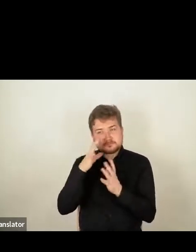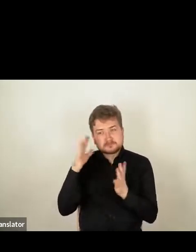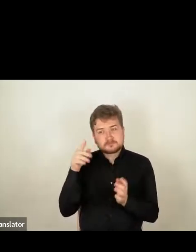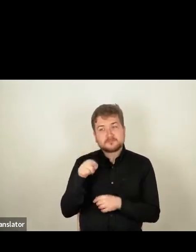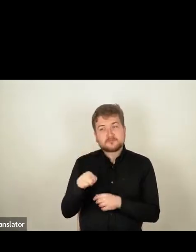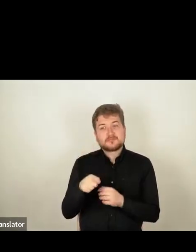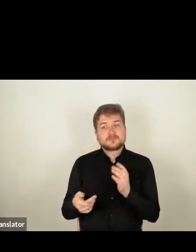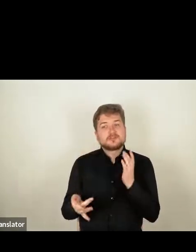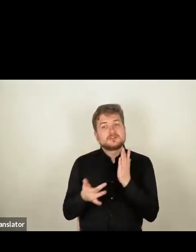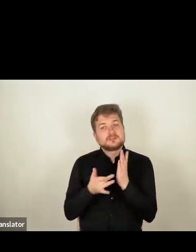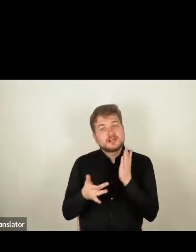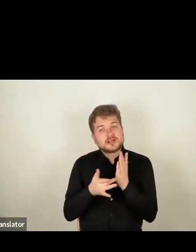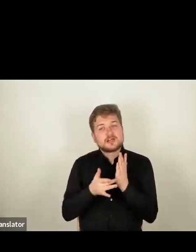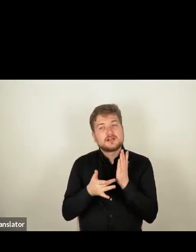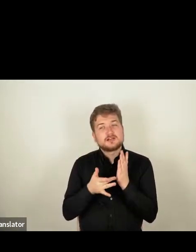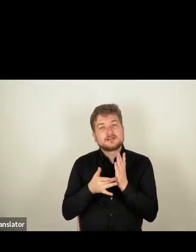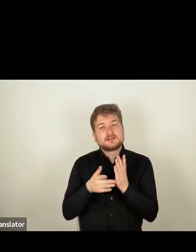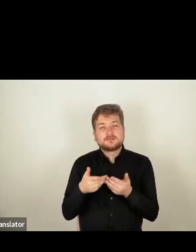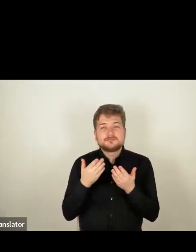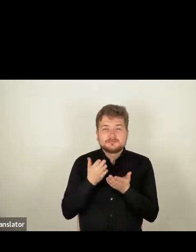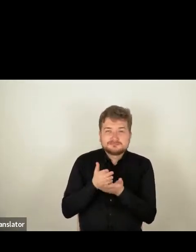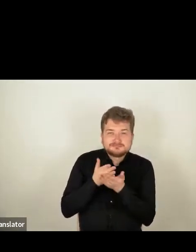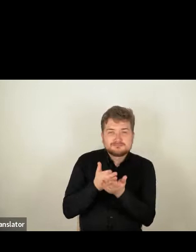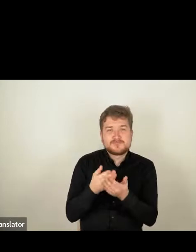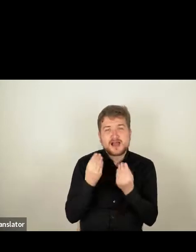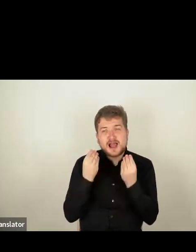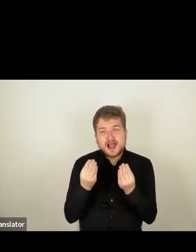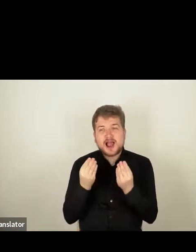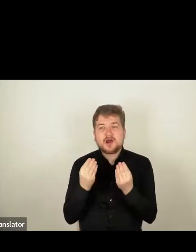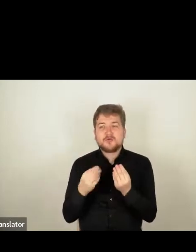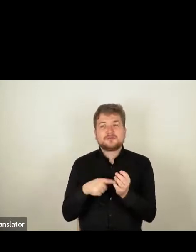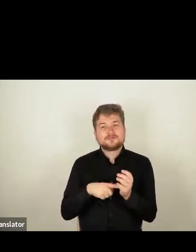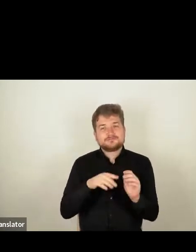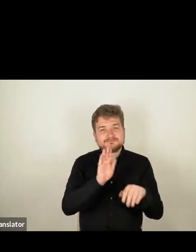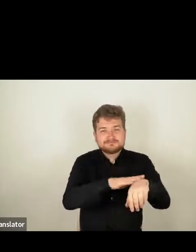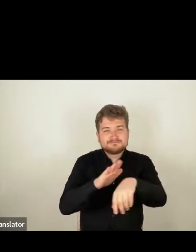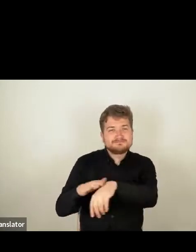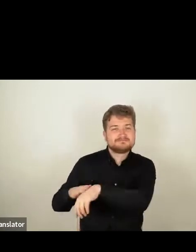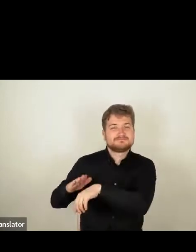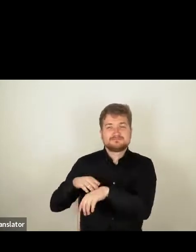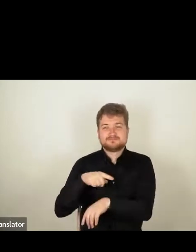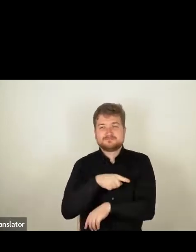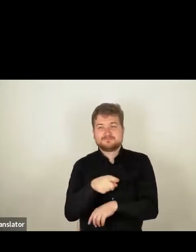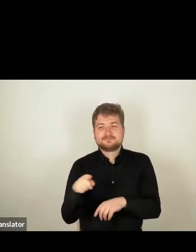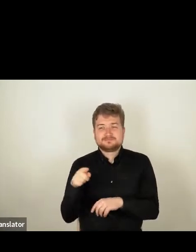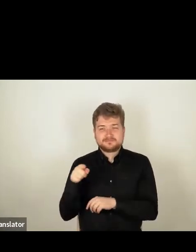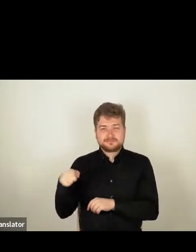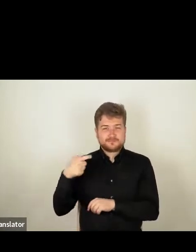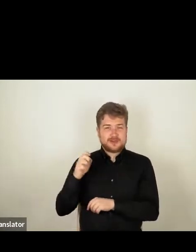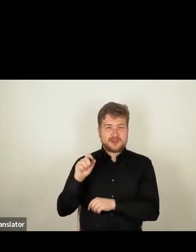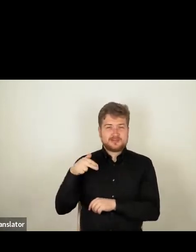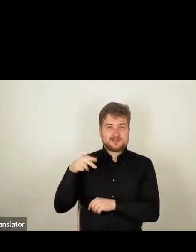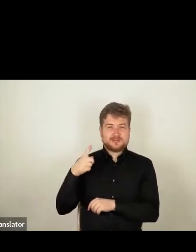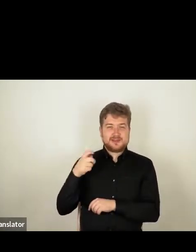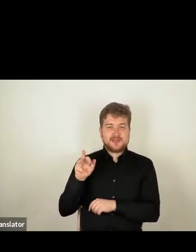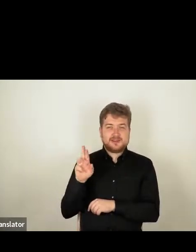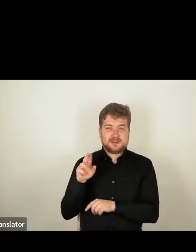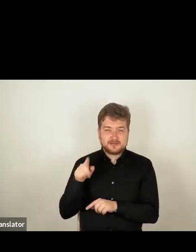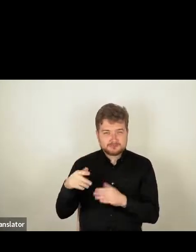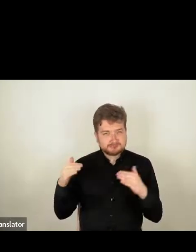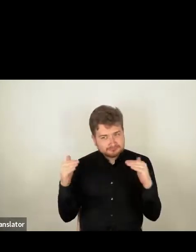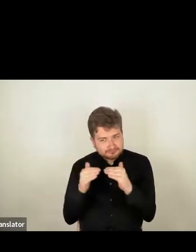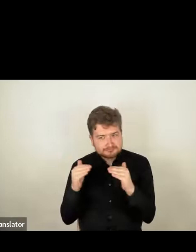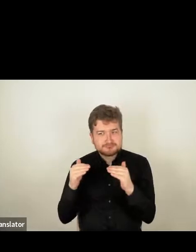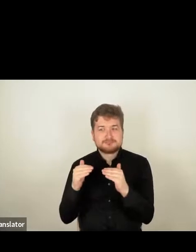suggestions for gender sensitive improvement that miss the politics are going to